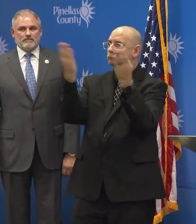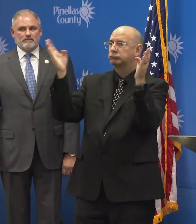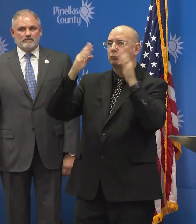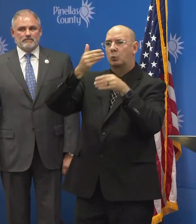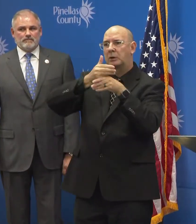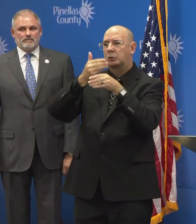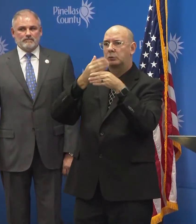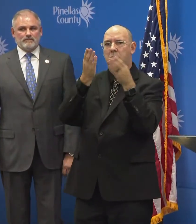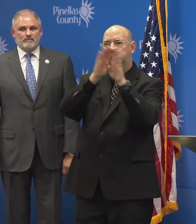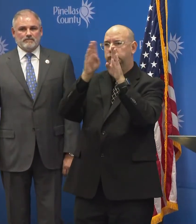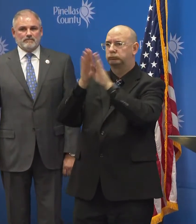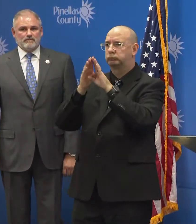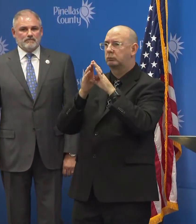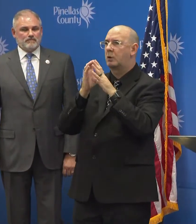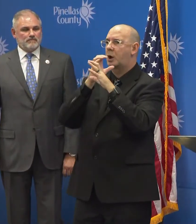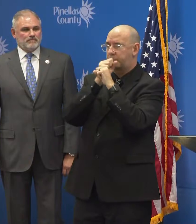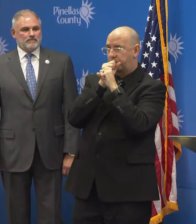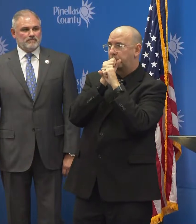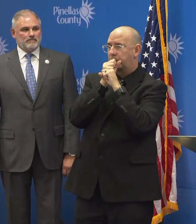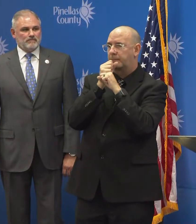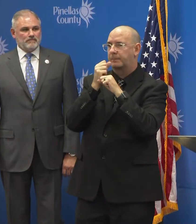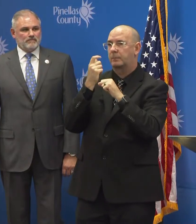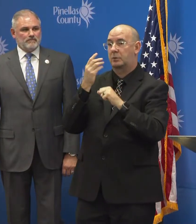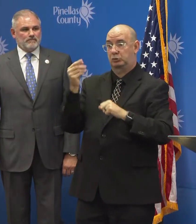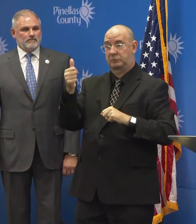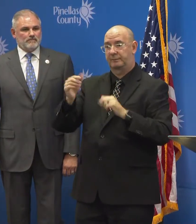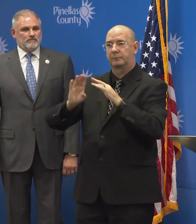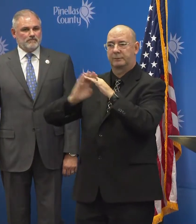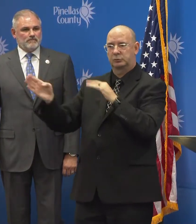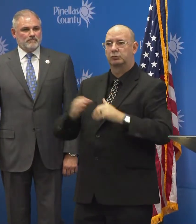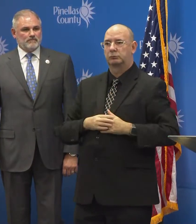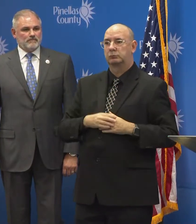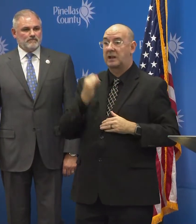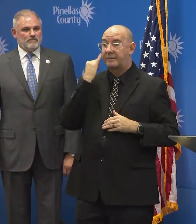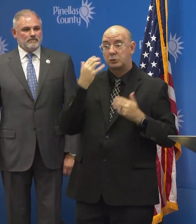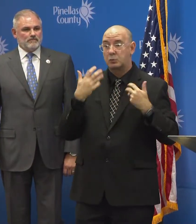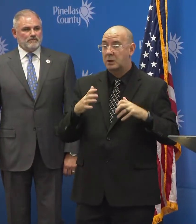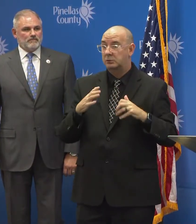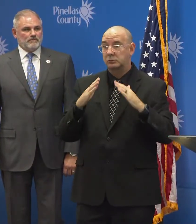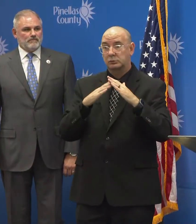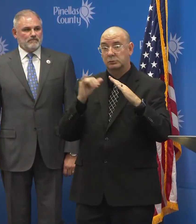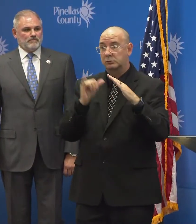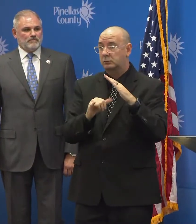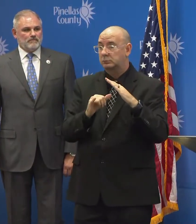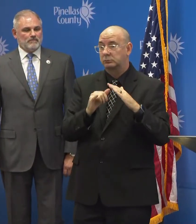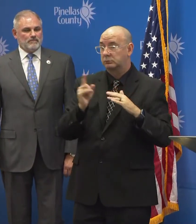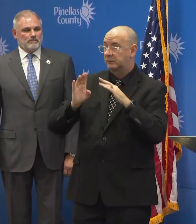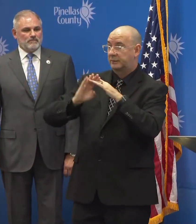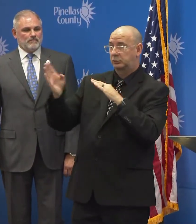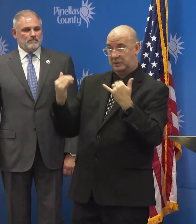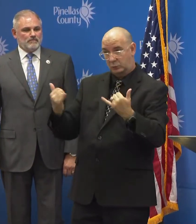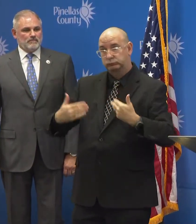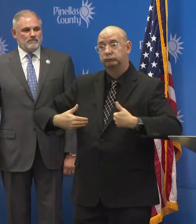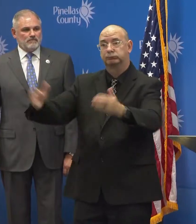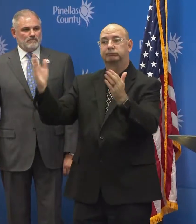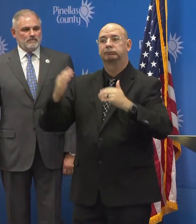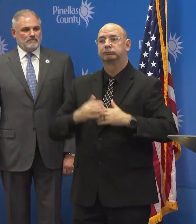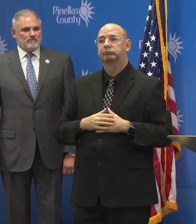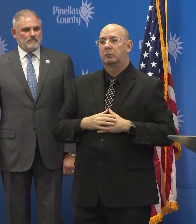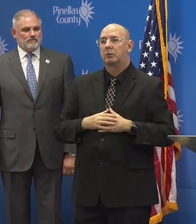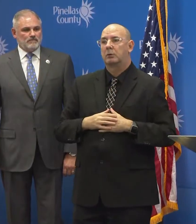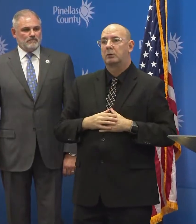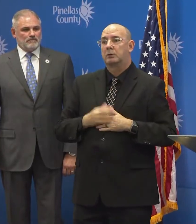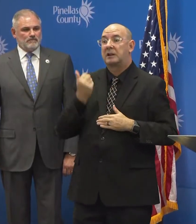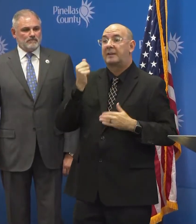you're not going to a shelter, you are welcome to evacuate tonight. We are encouraging all of our visitors to leave. We're glad you came to